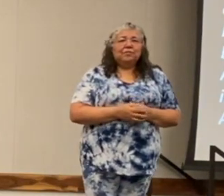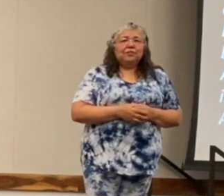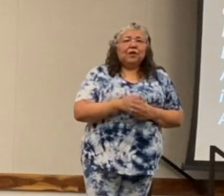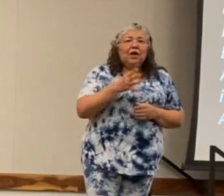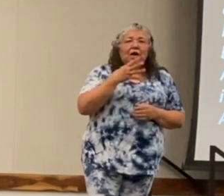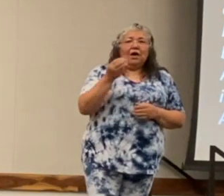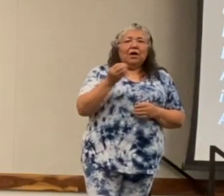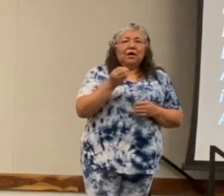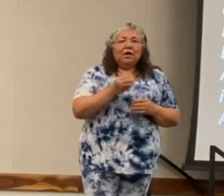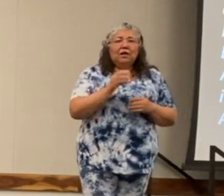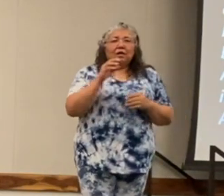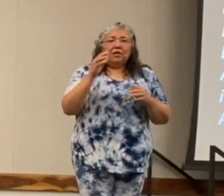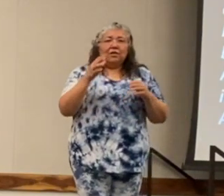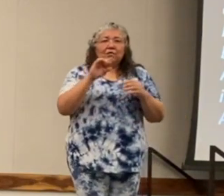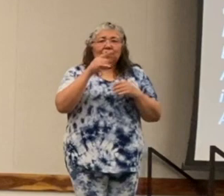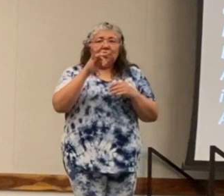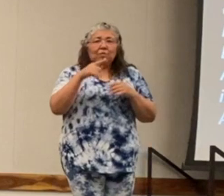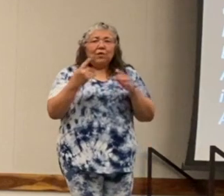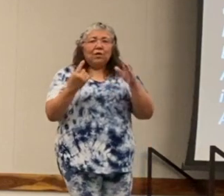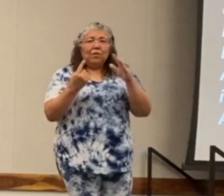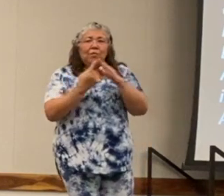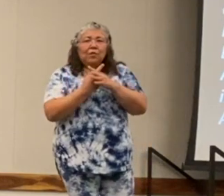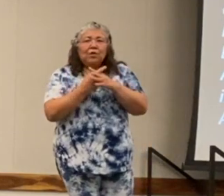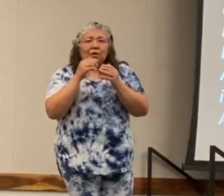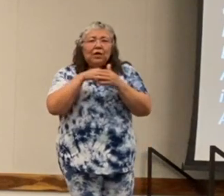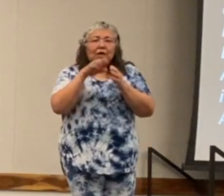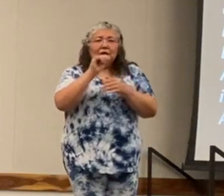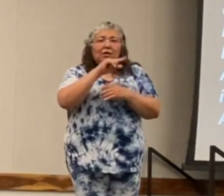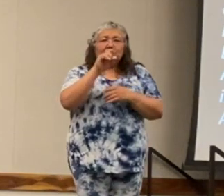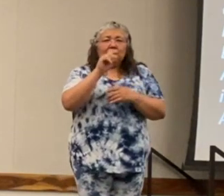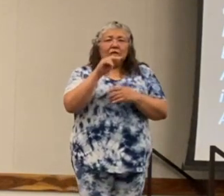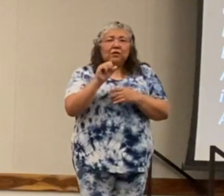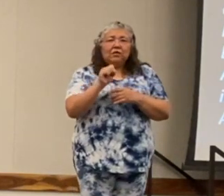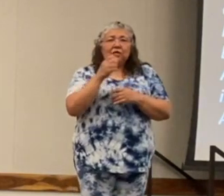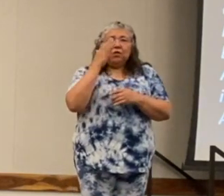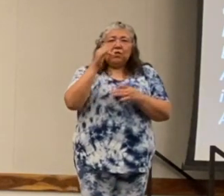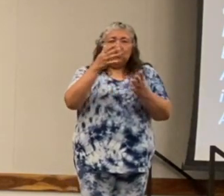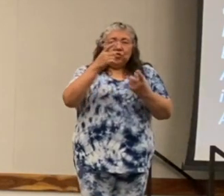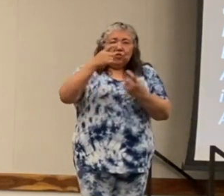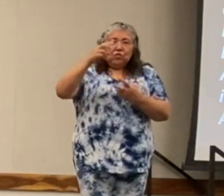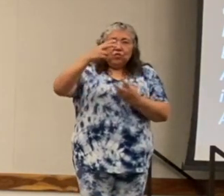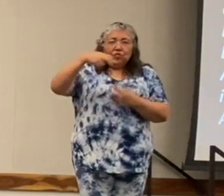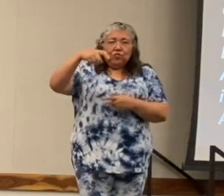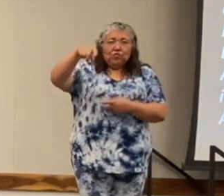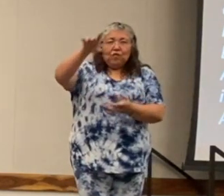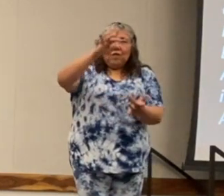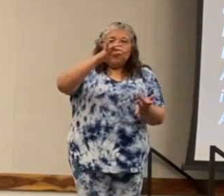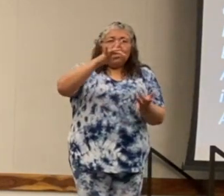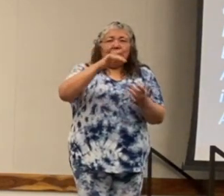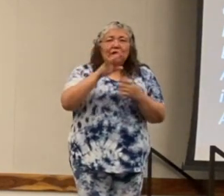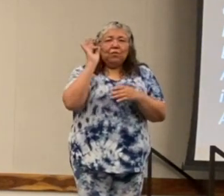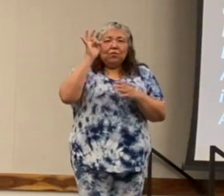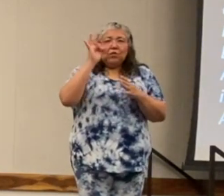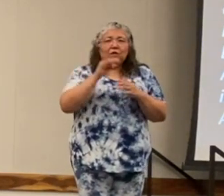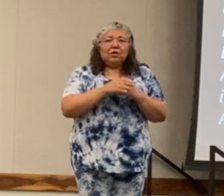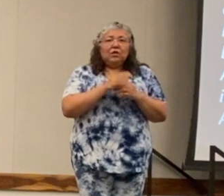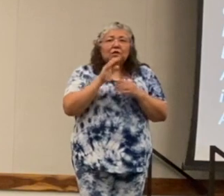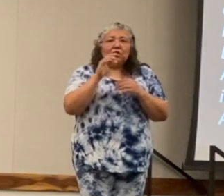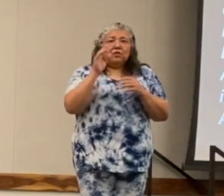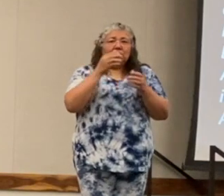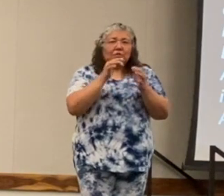Azotus, and he said that he was traveling and preaching the gospel in all the towns until he came to